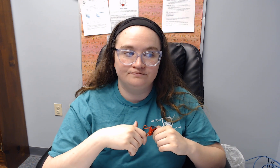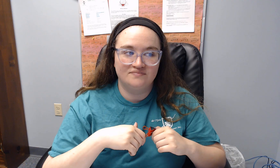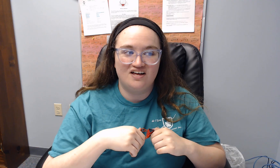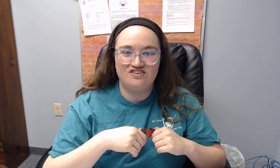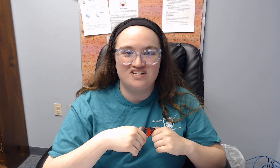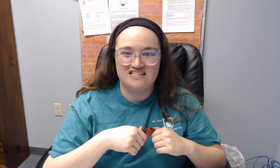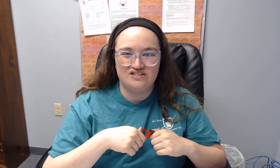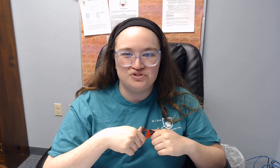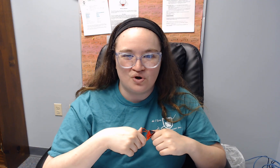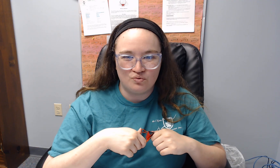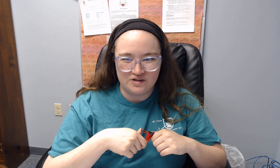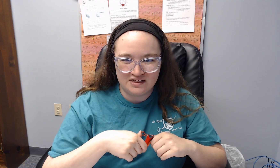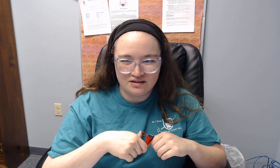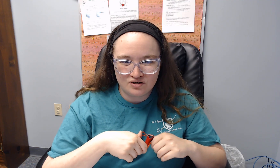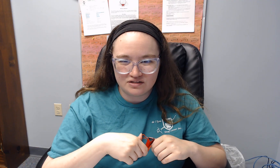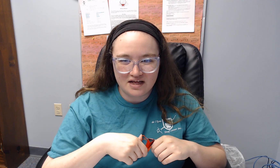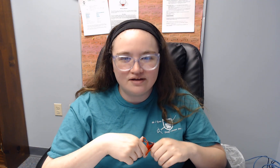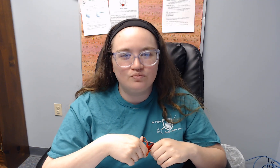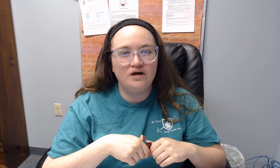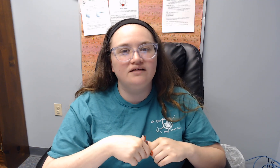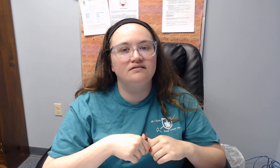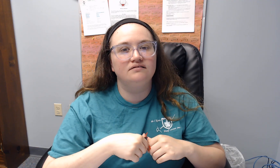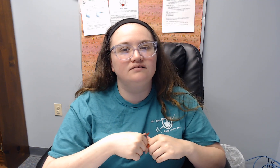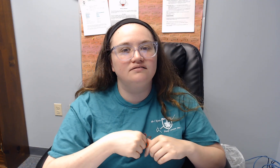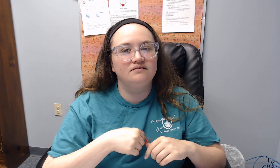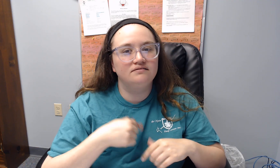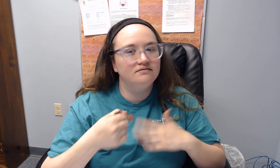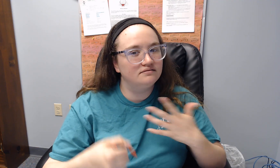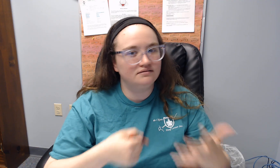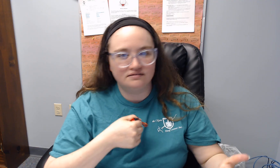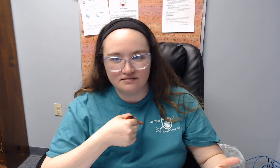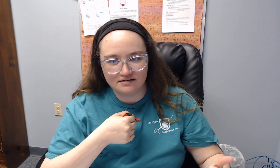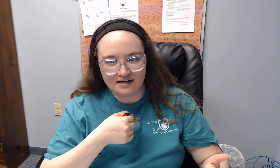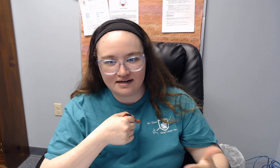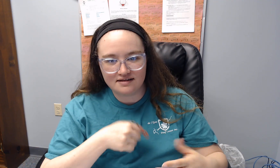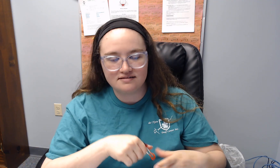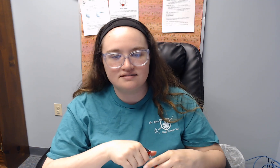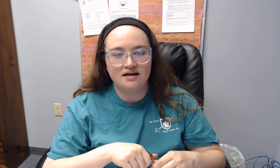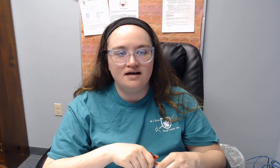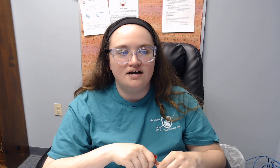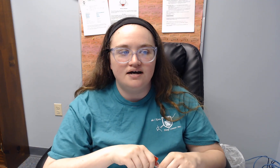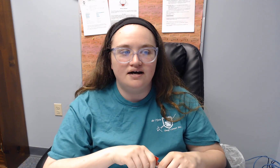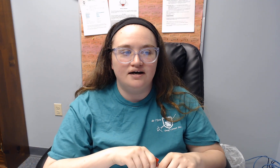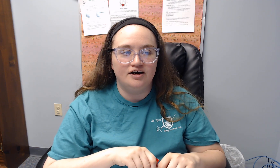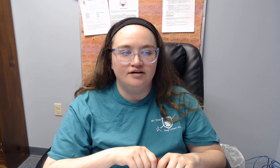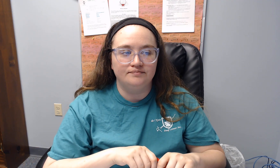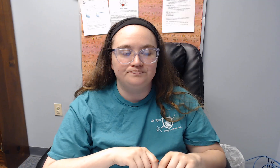other signs that don't really look like what it is.